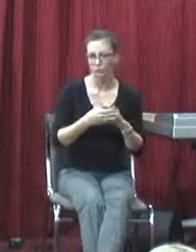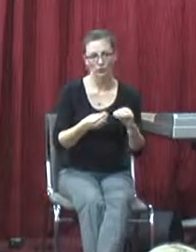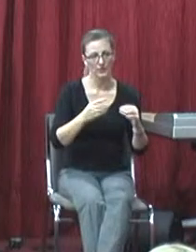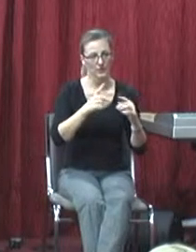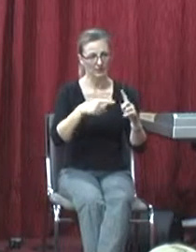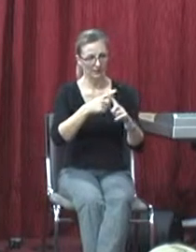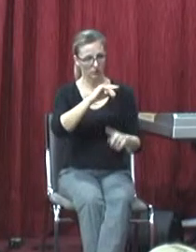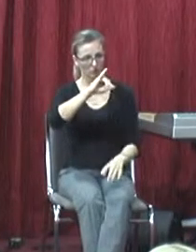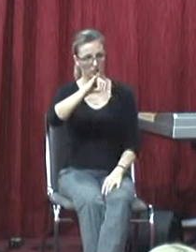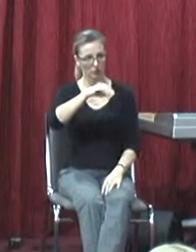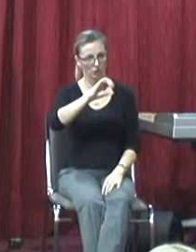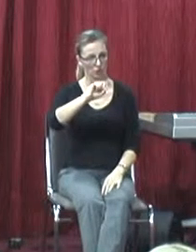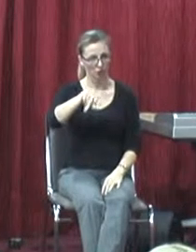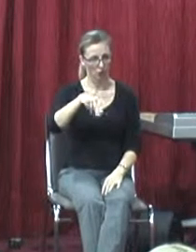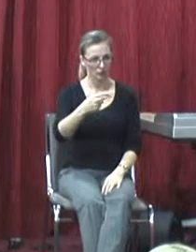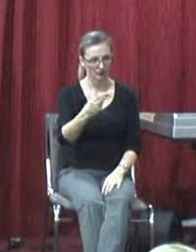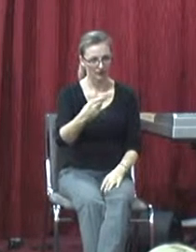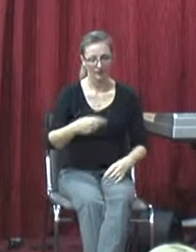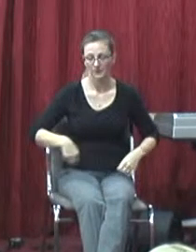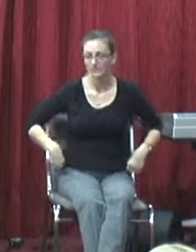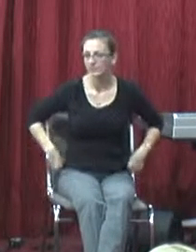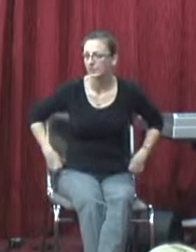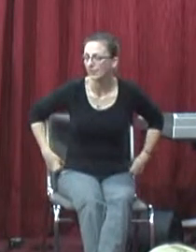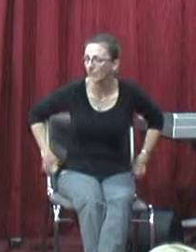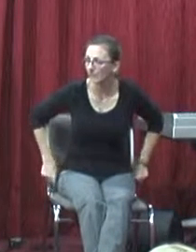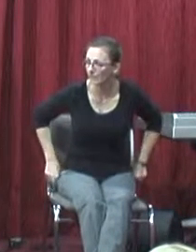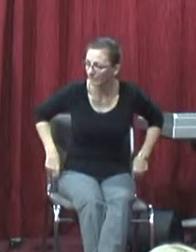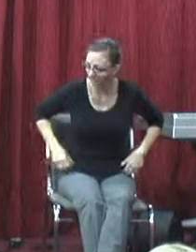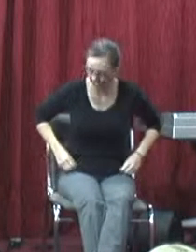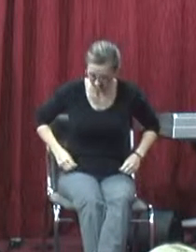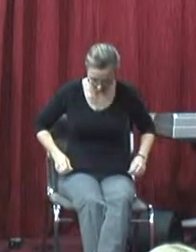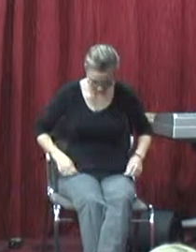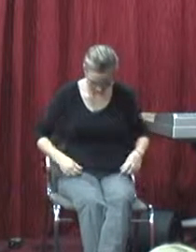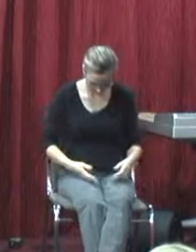Joseph and this great servant. Now,